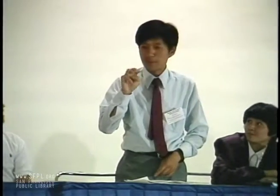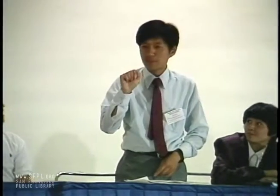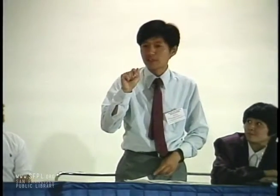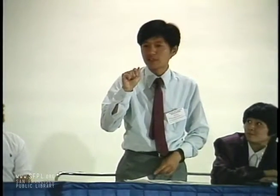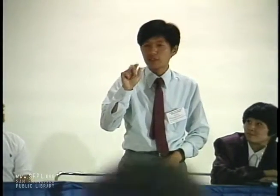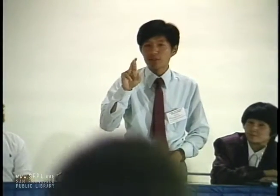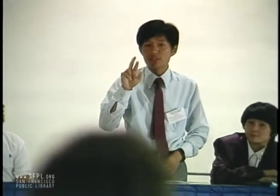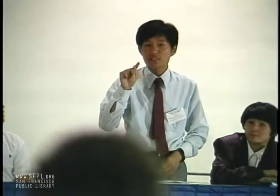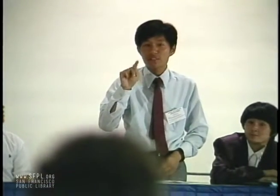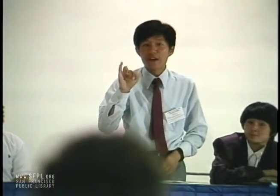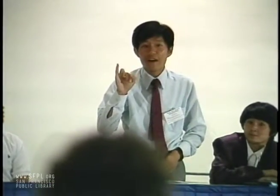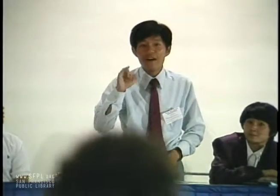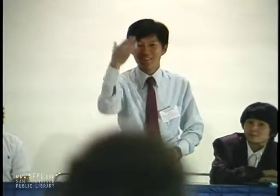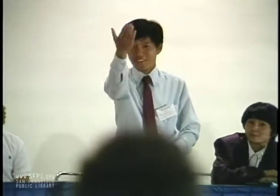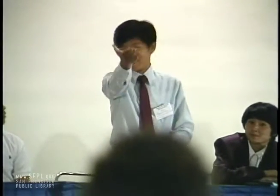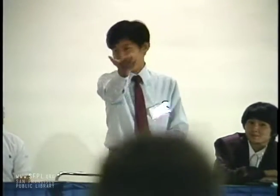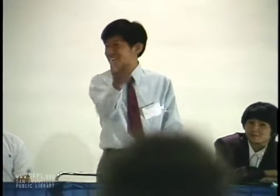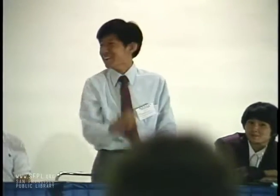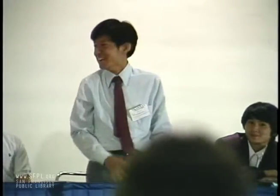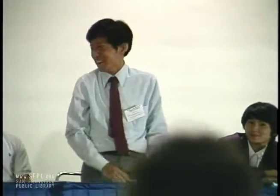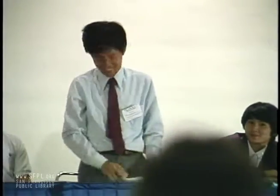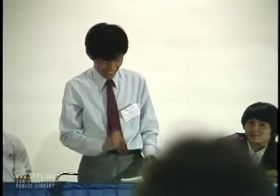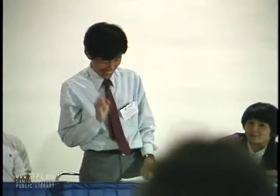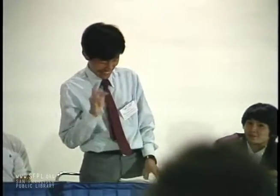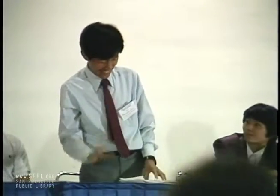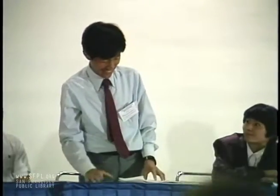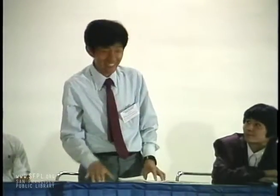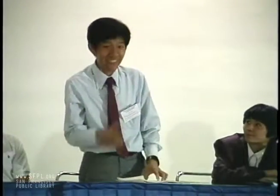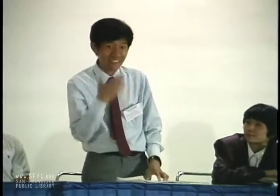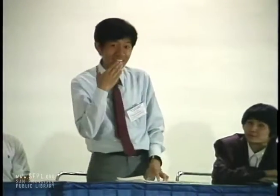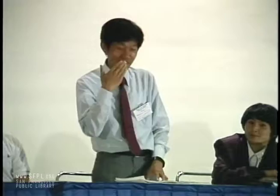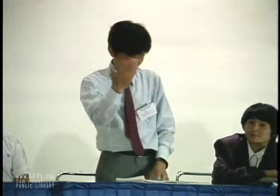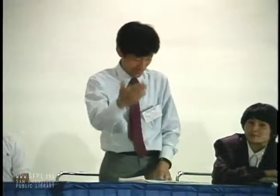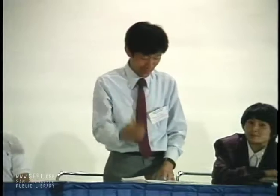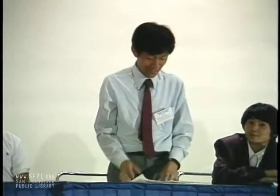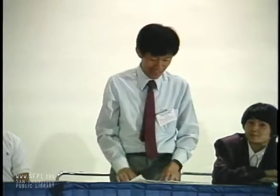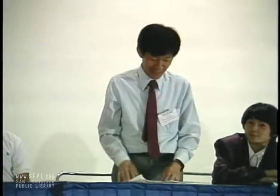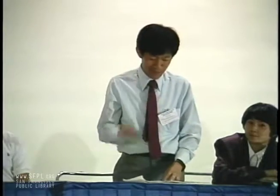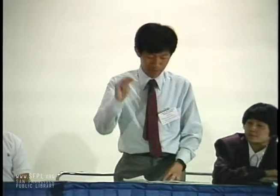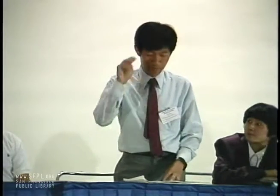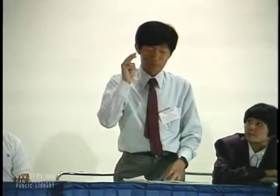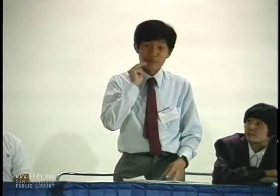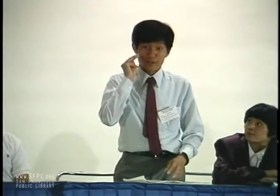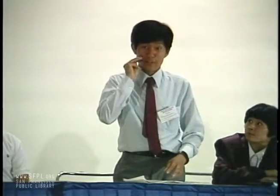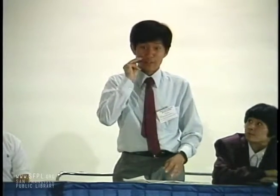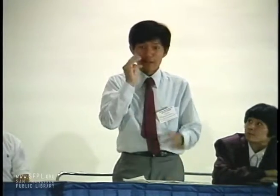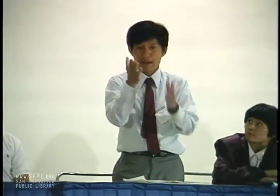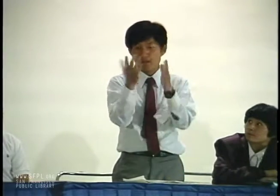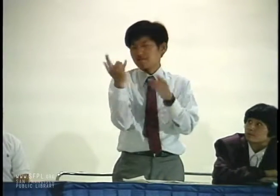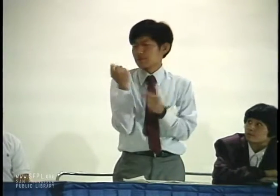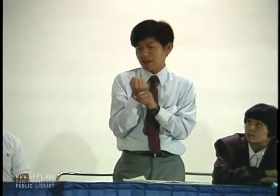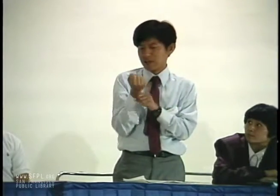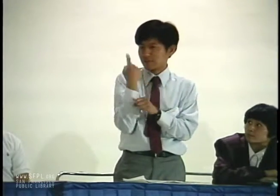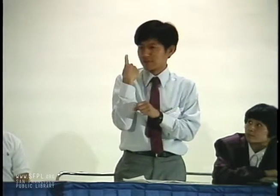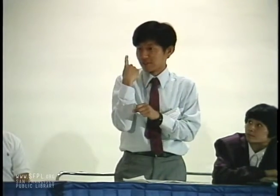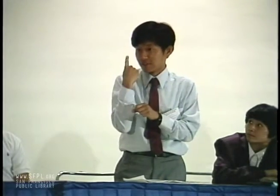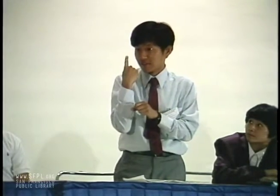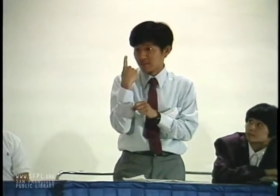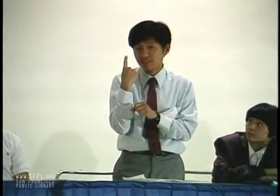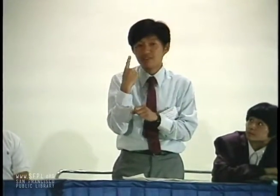I'm looking for Marty. Oh, there she is. Okay. Thank you. Last year,